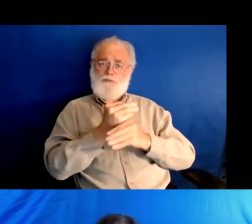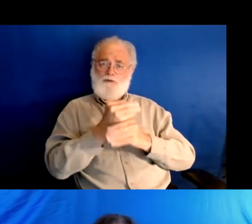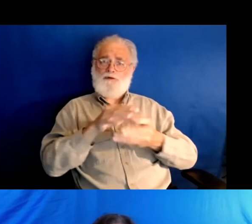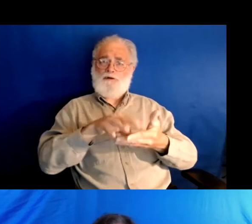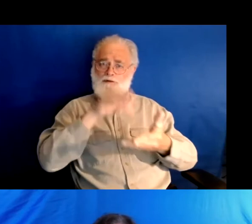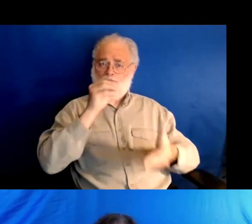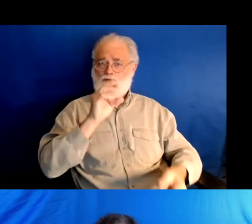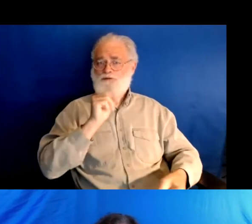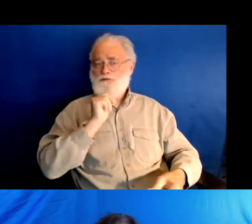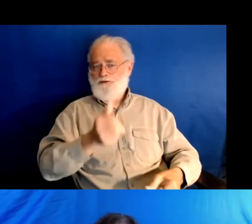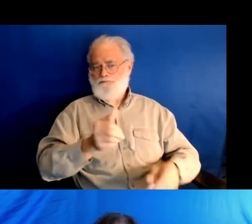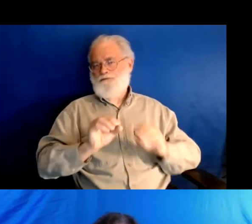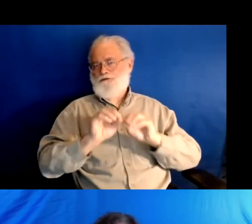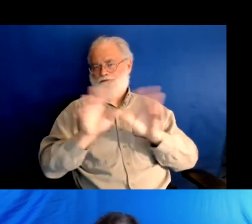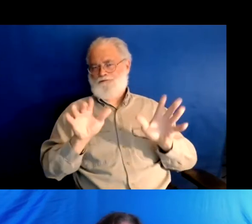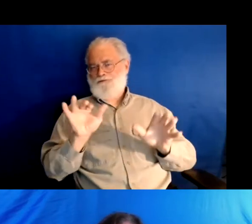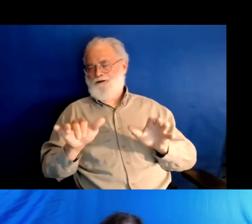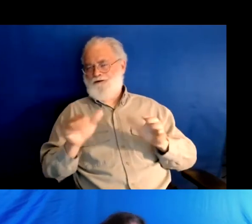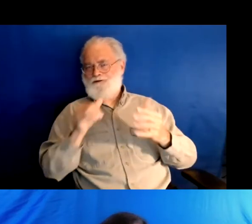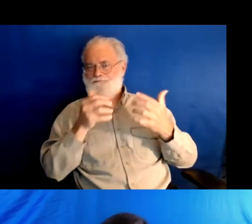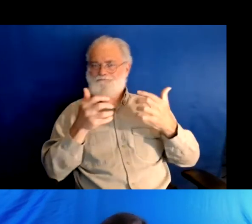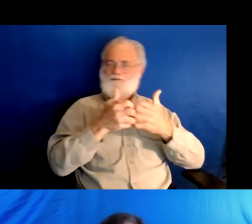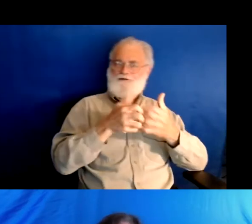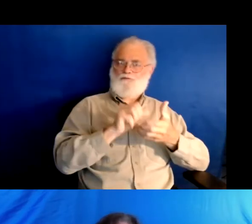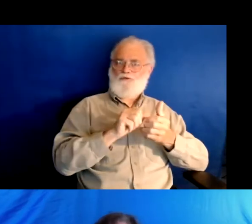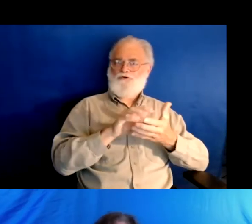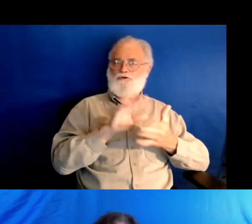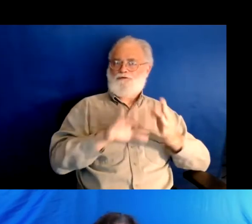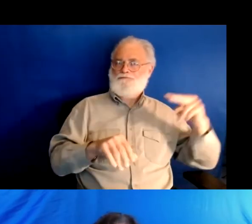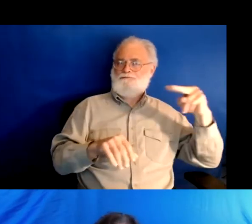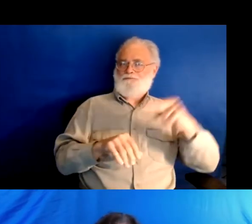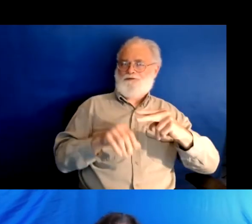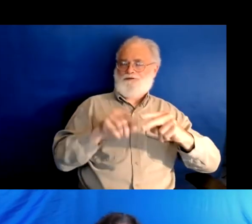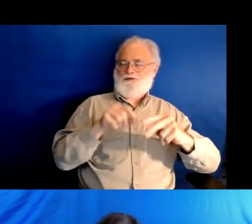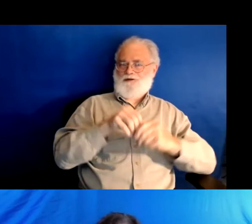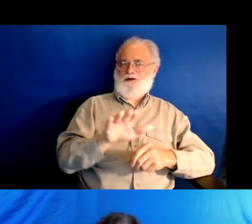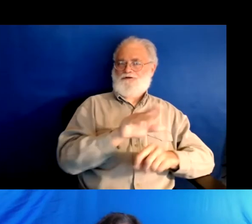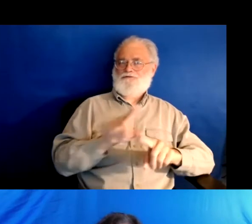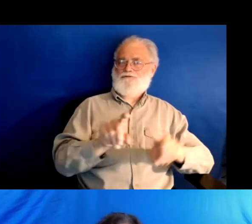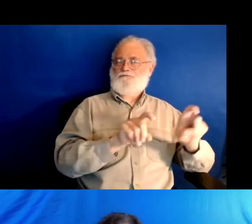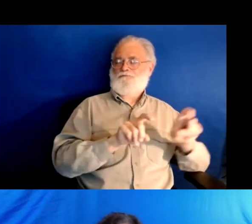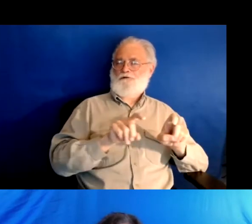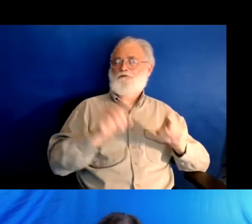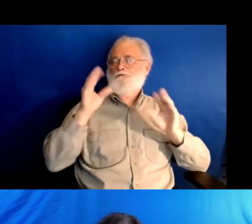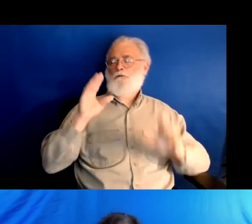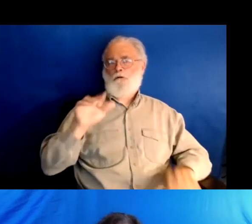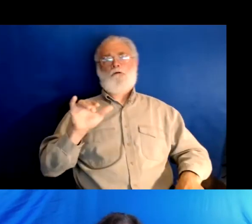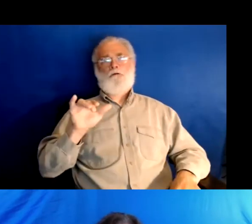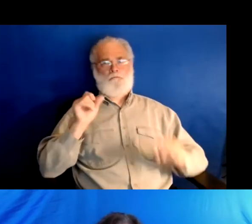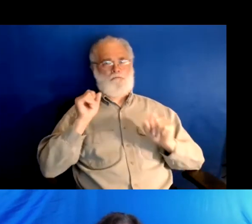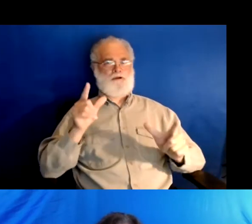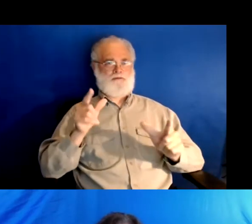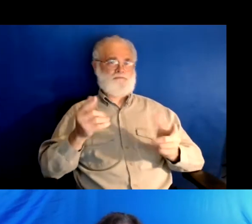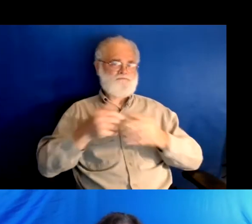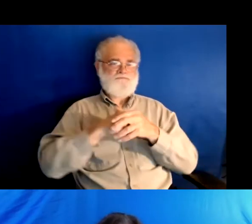perspective, if they really cared about learning math or not. And that, is fitting with the students' point of view as